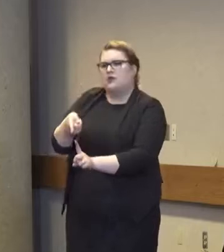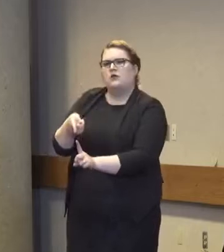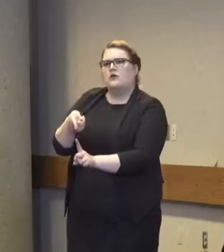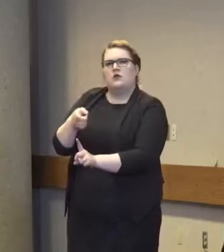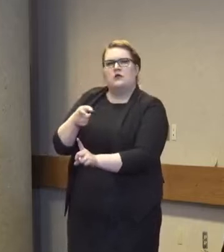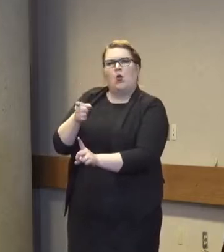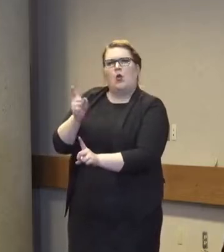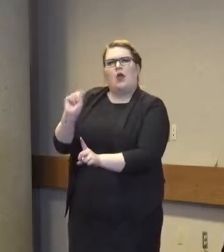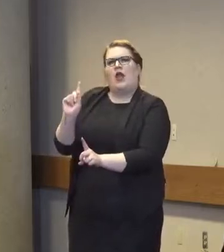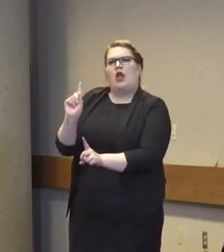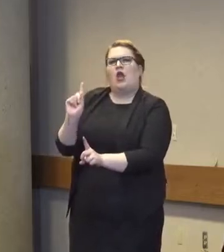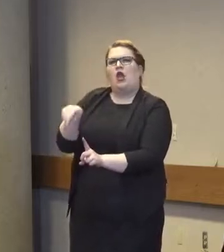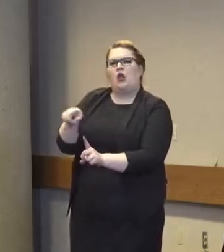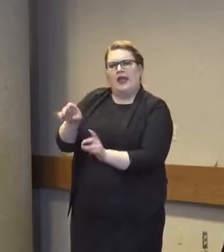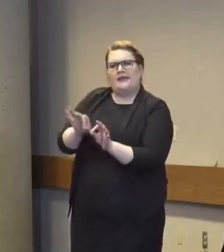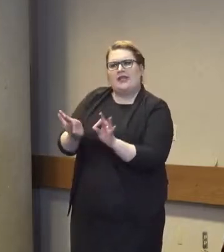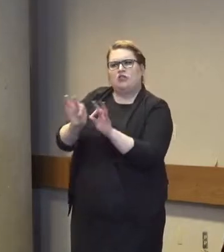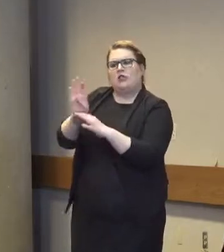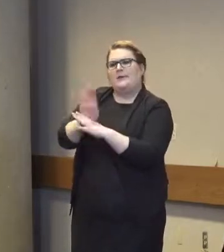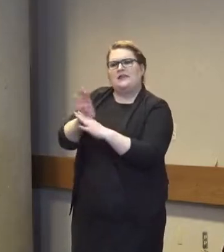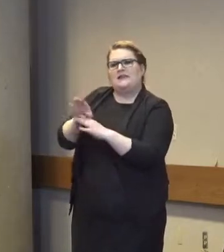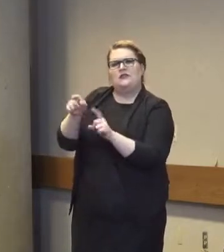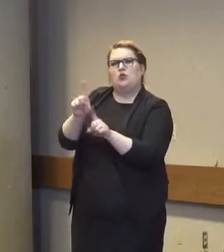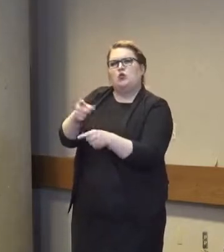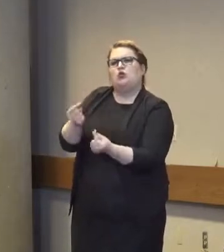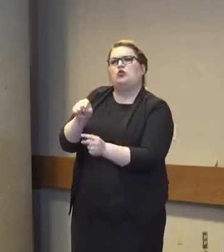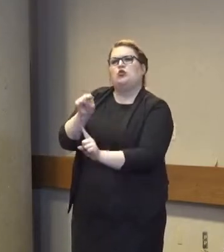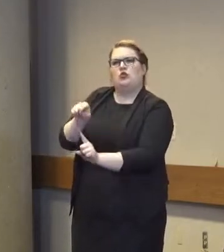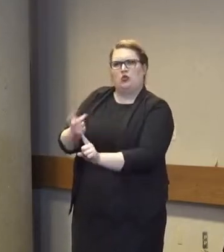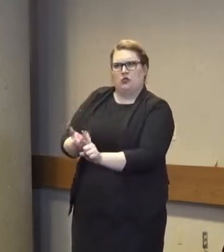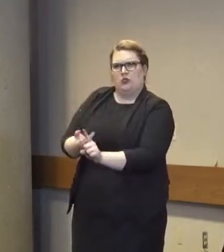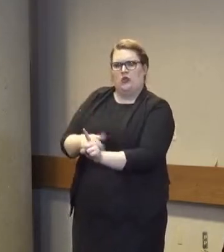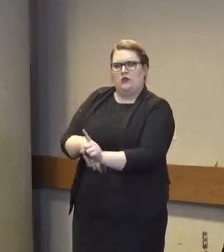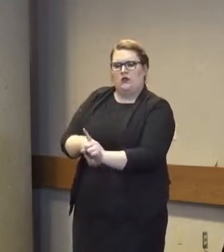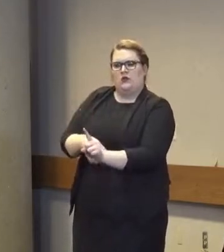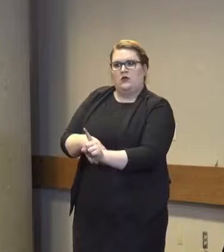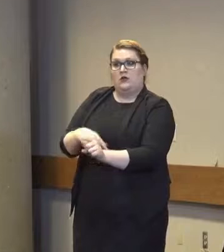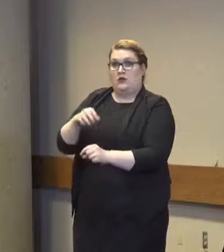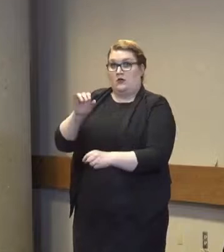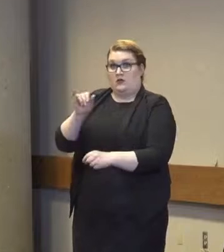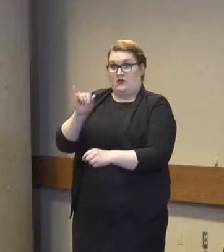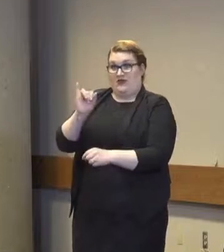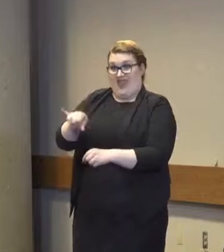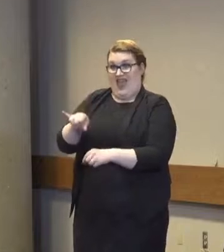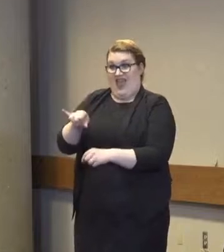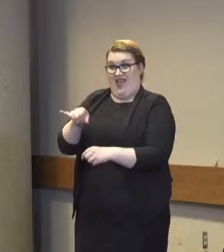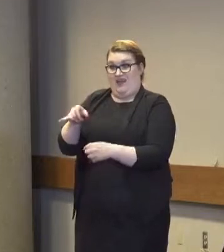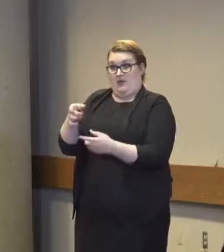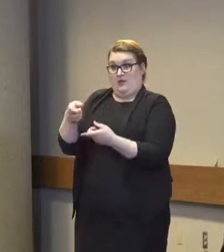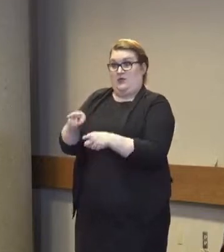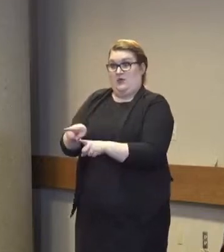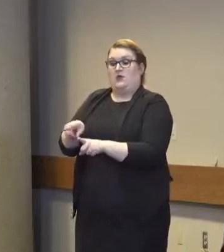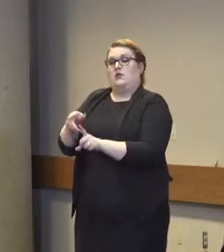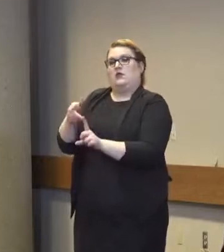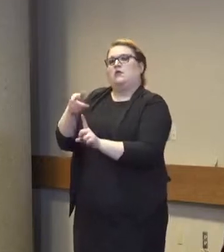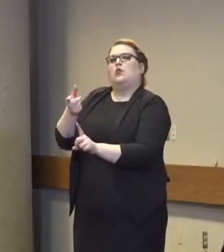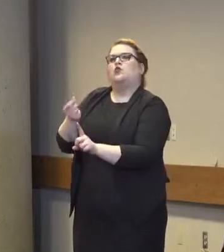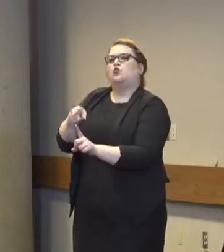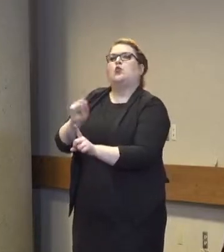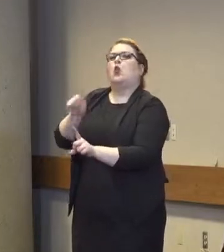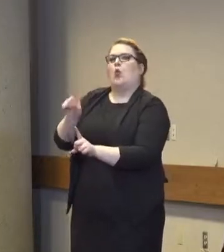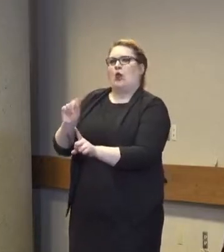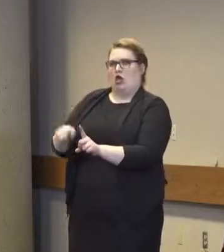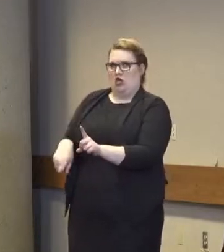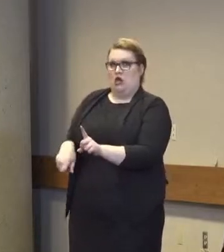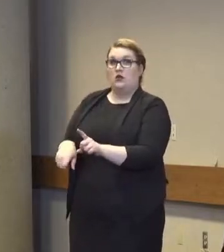what essential business or activity they were going to do in that particular instance. They're also